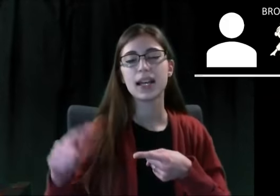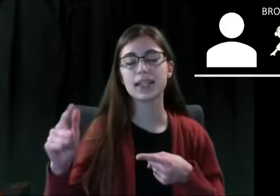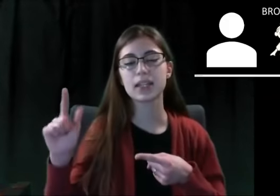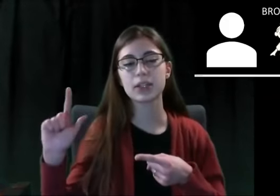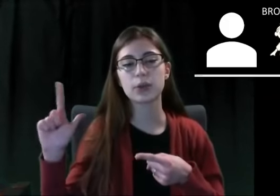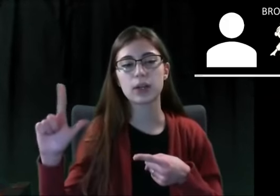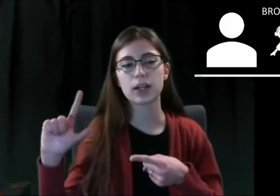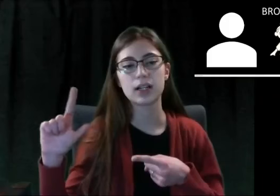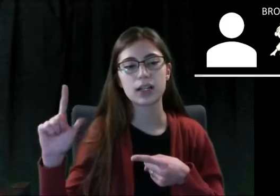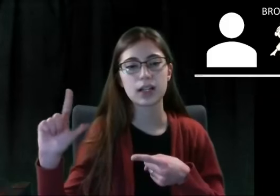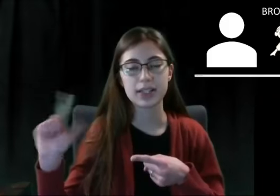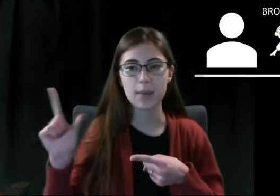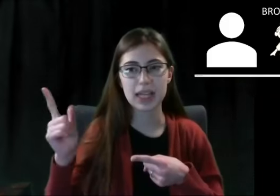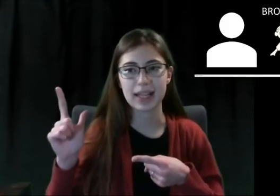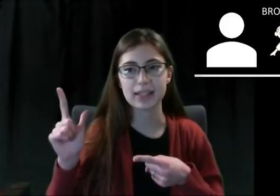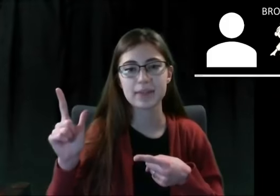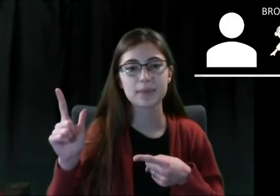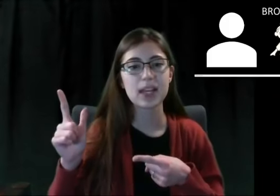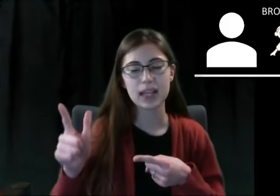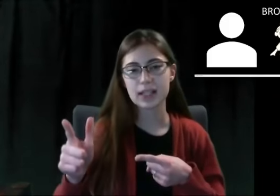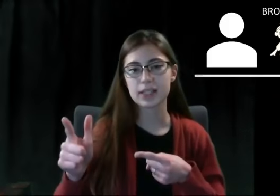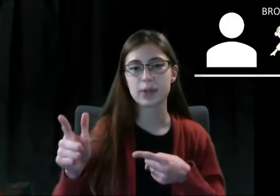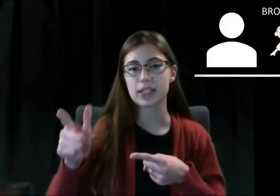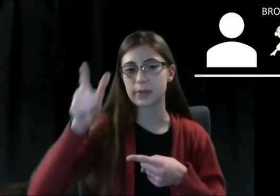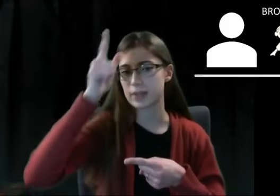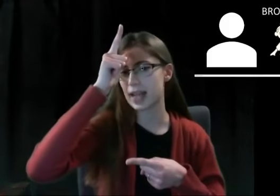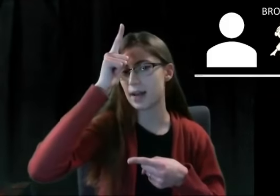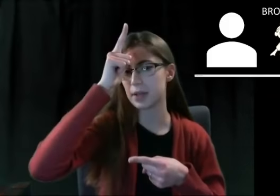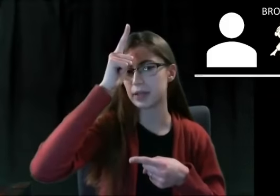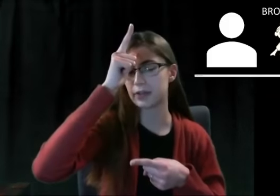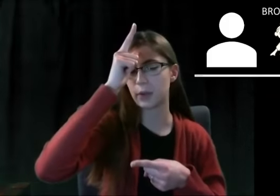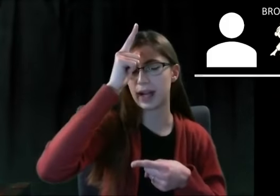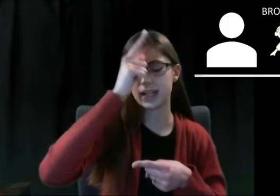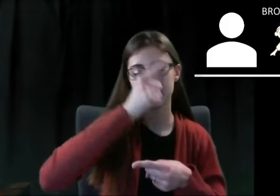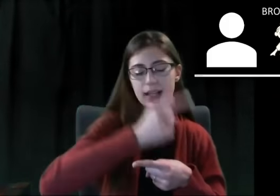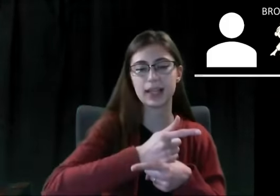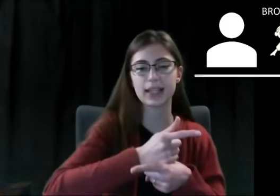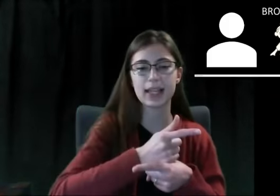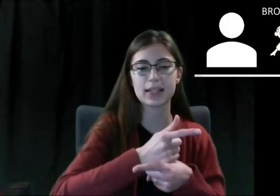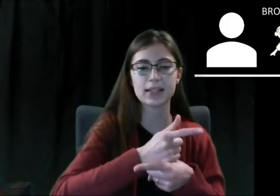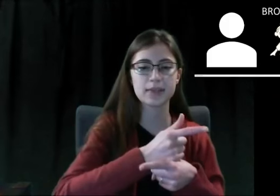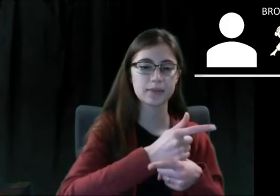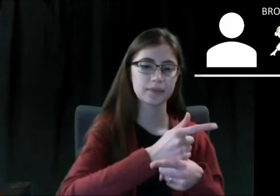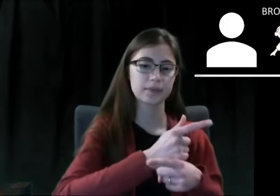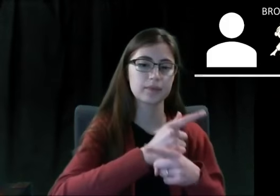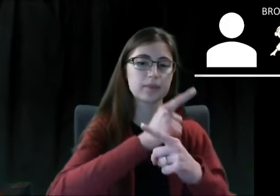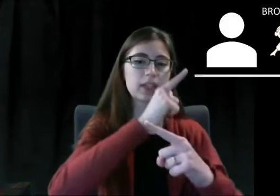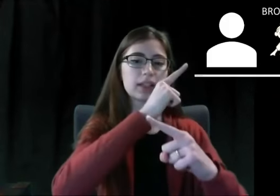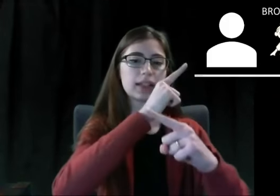Then your dominant hand is going to tap your forehead and land. You're going to land just